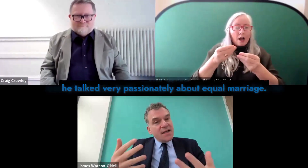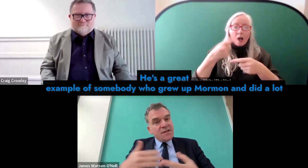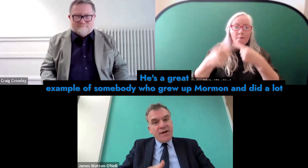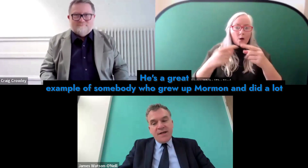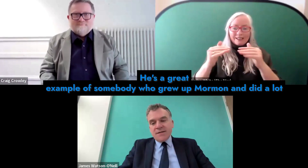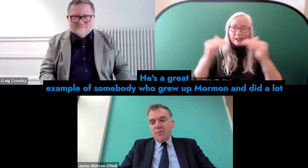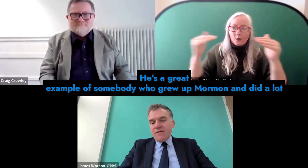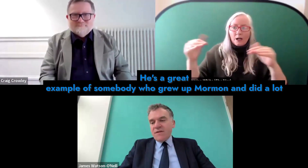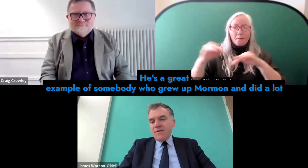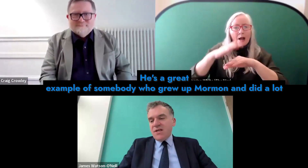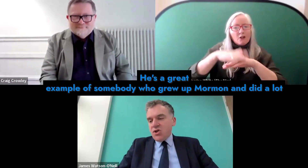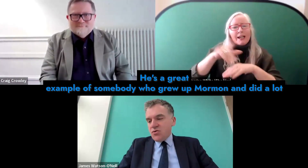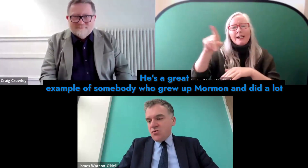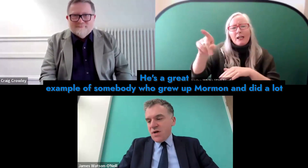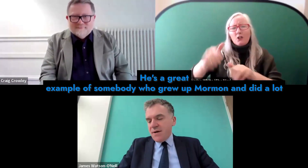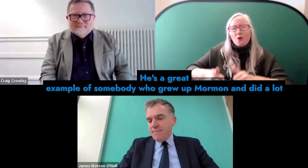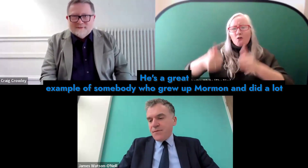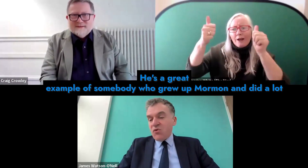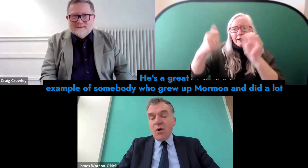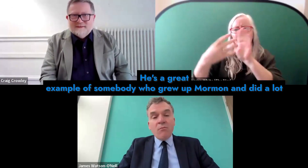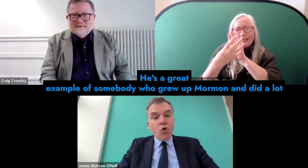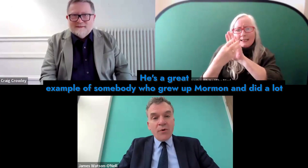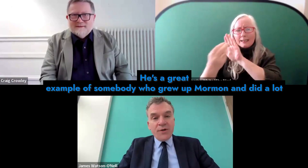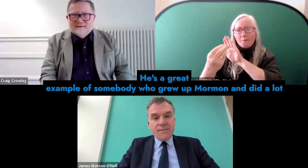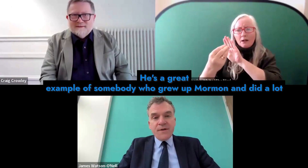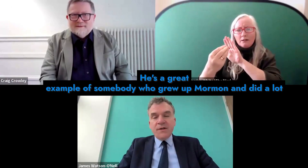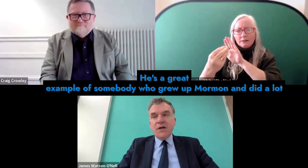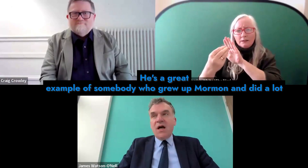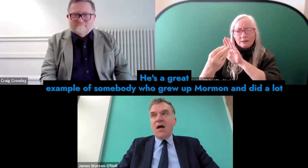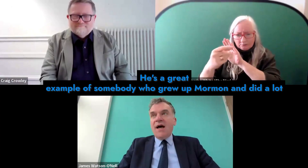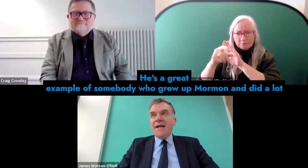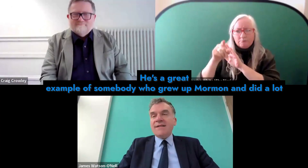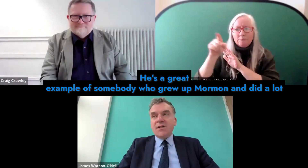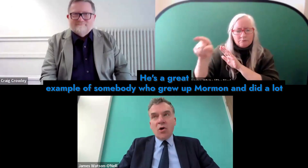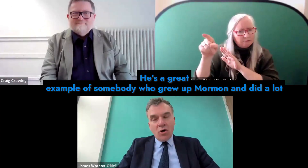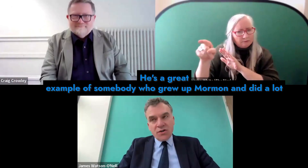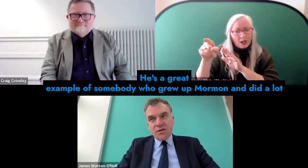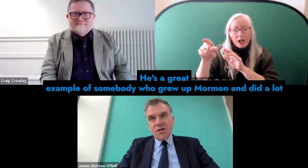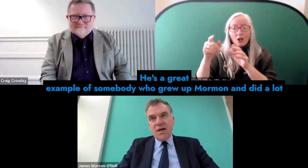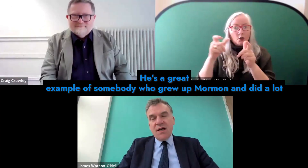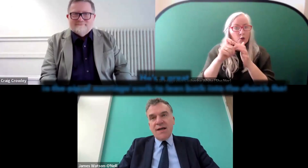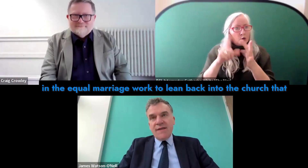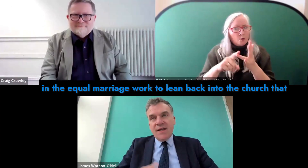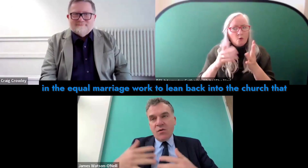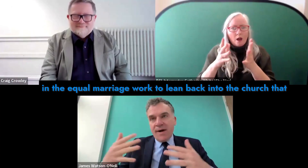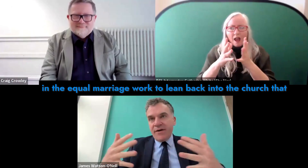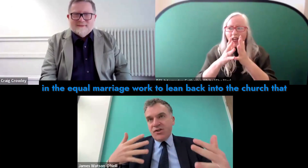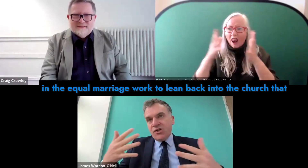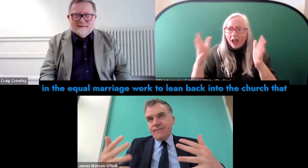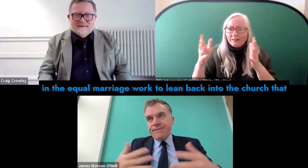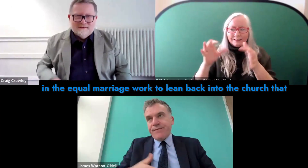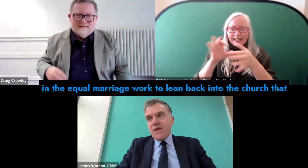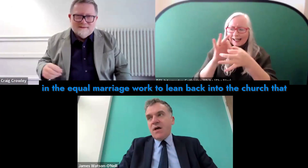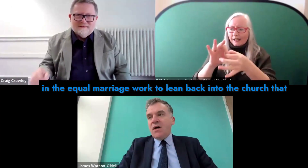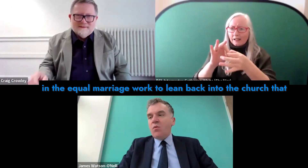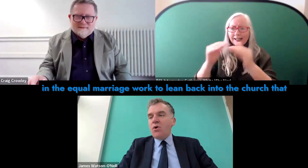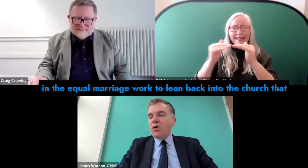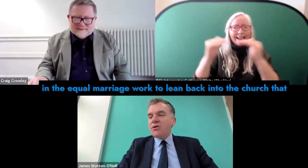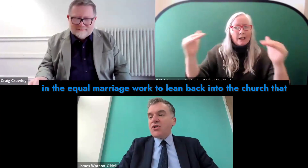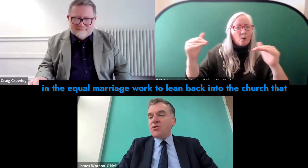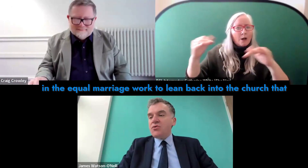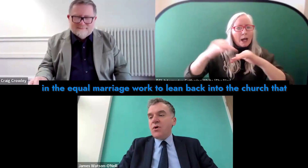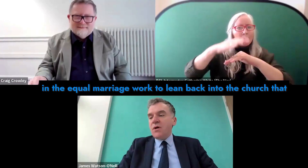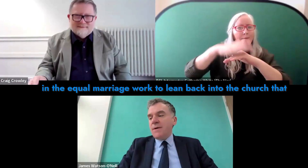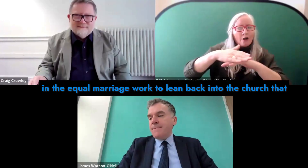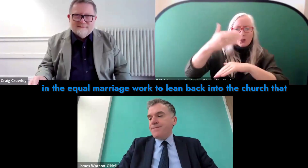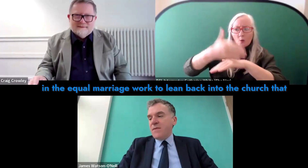And he's a great example of somebody who grew up Mormon and did a lot in the equal marriage